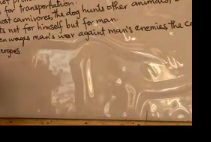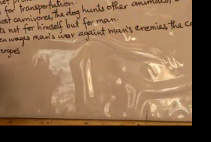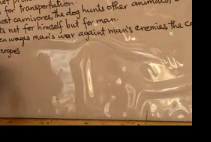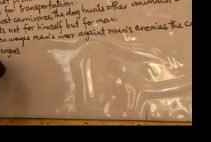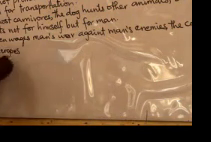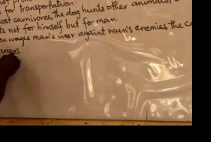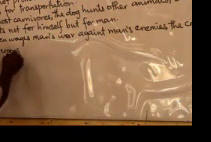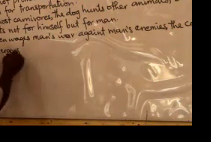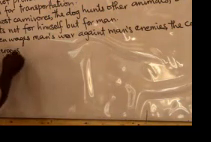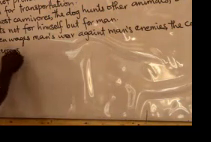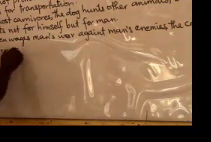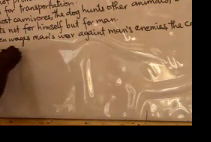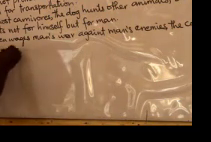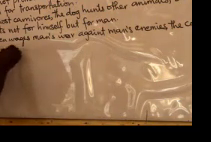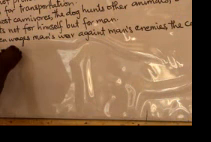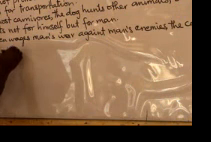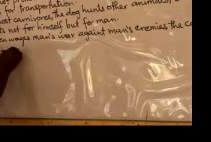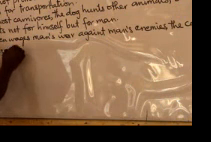rigorous